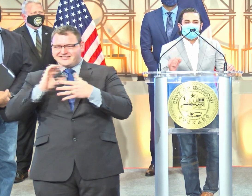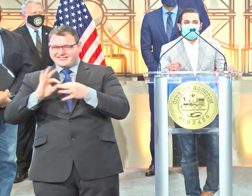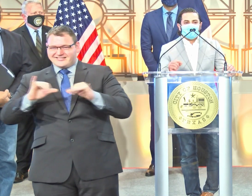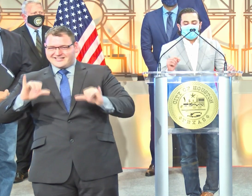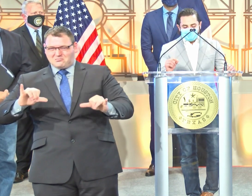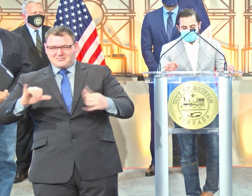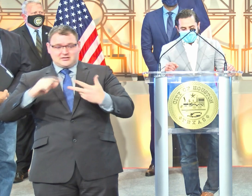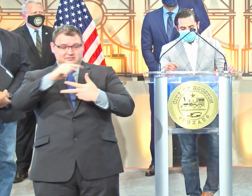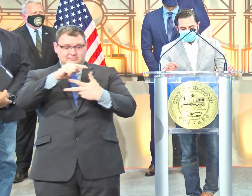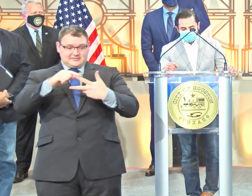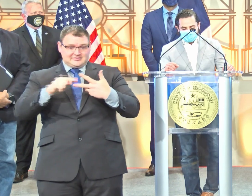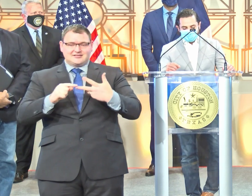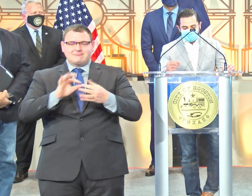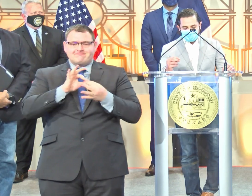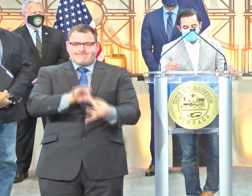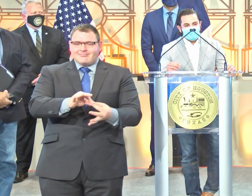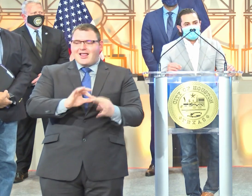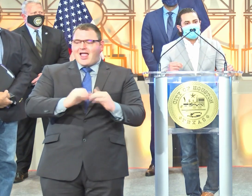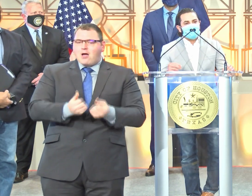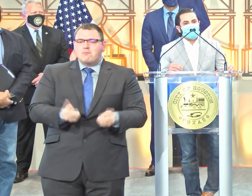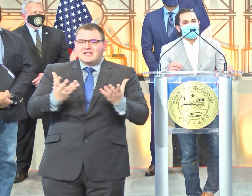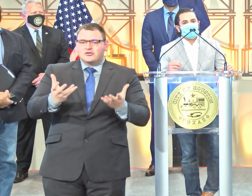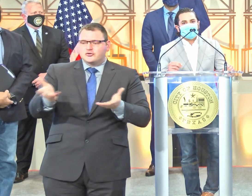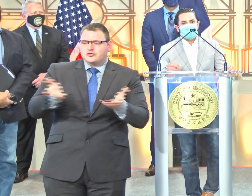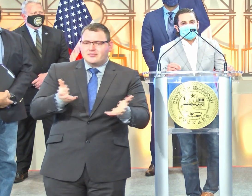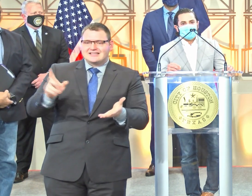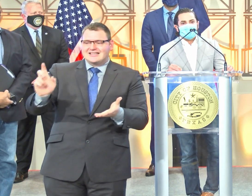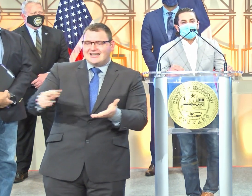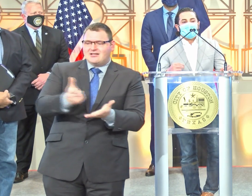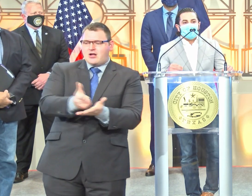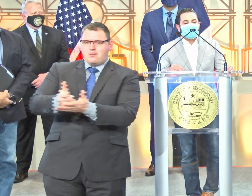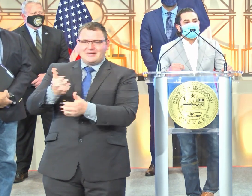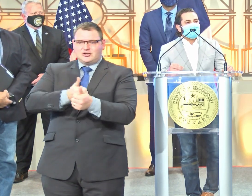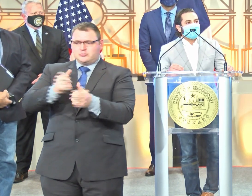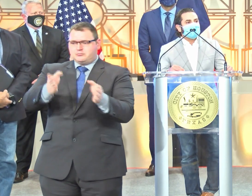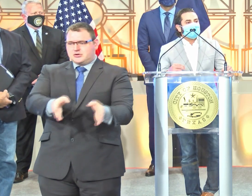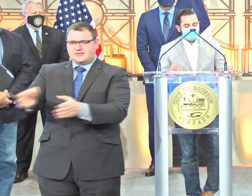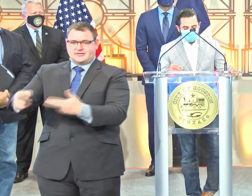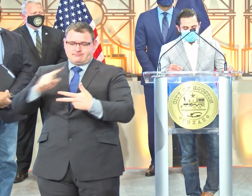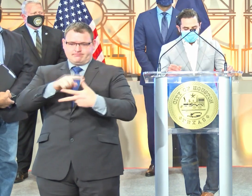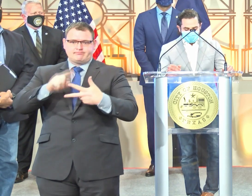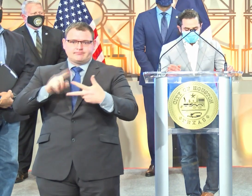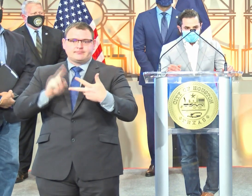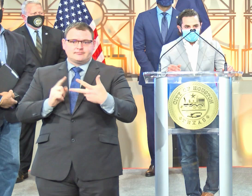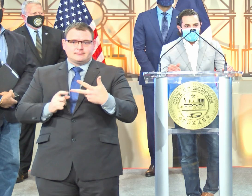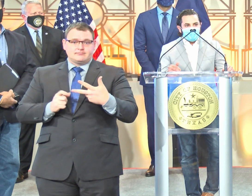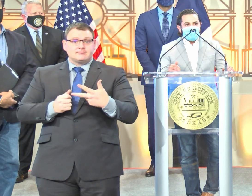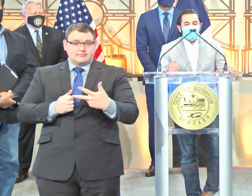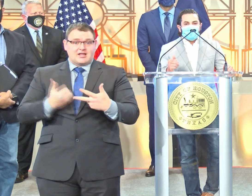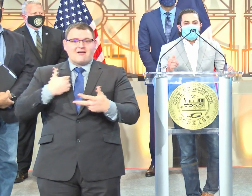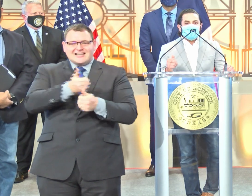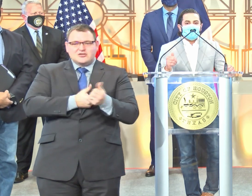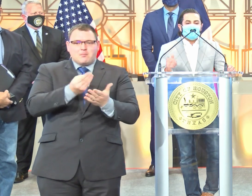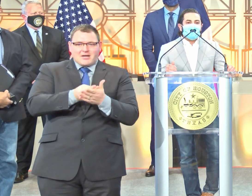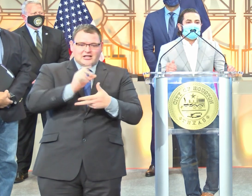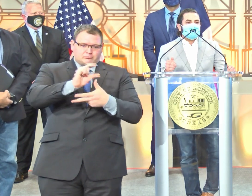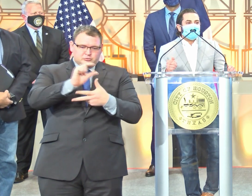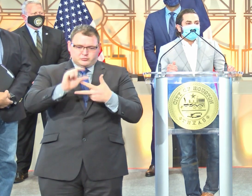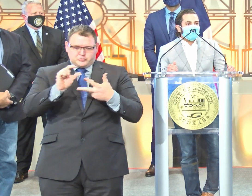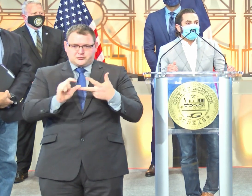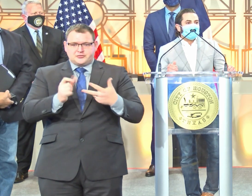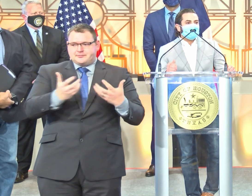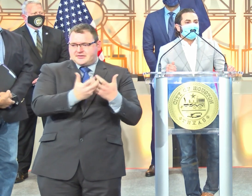this important psychological and healthcare services that these folks need. Again, I'm thankful to